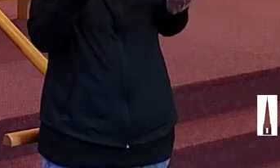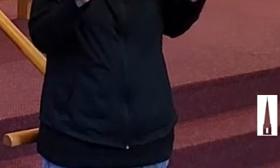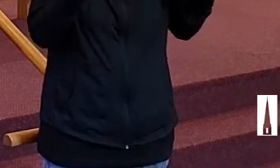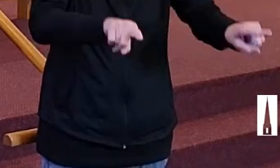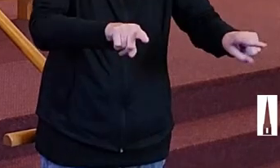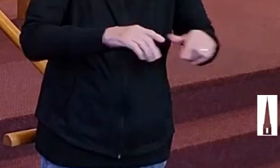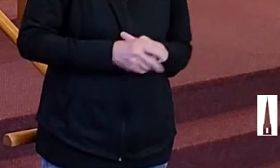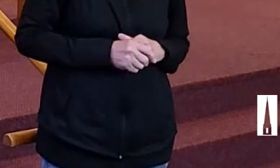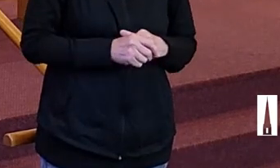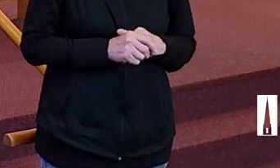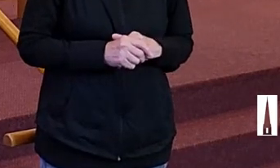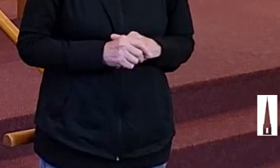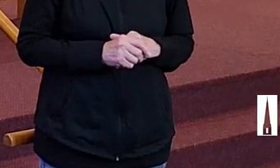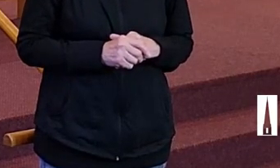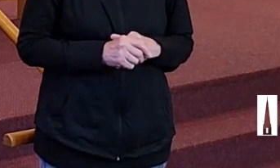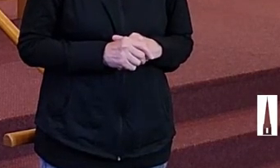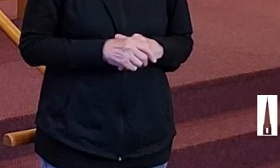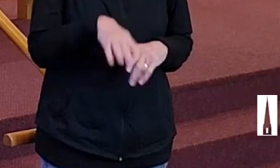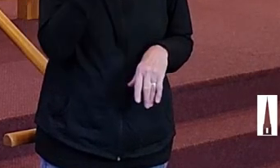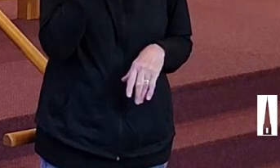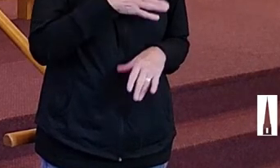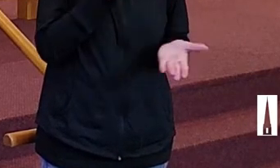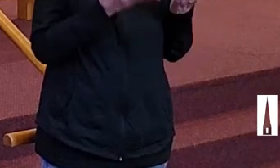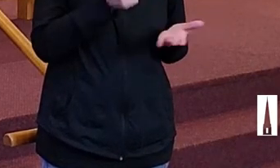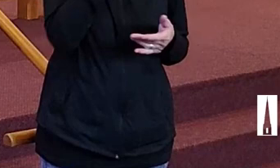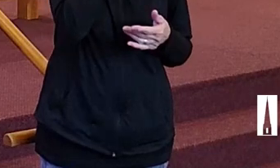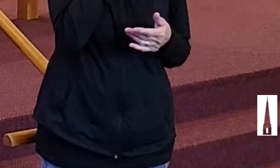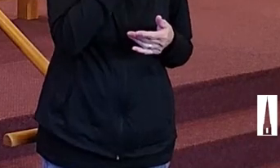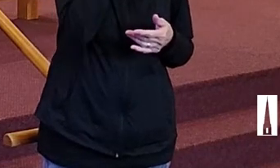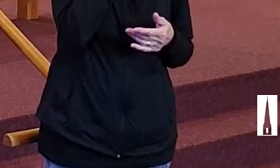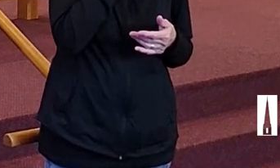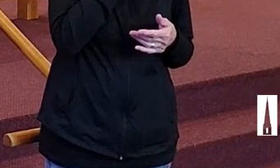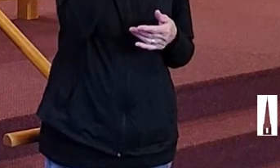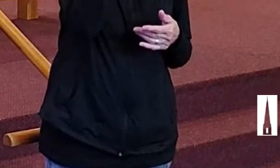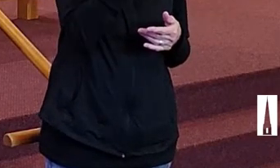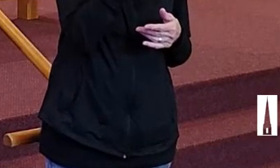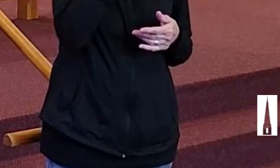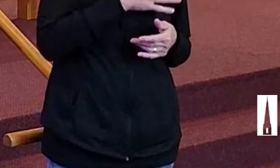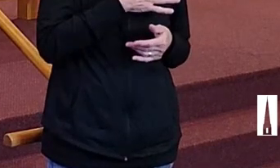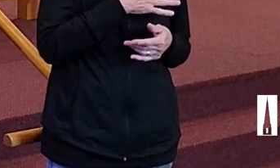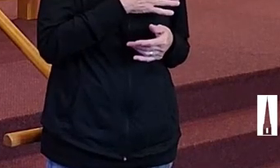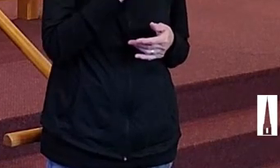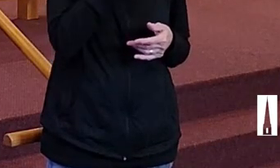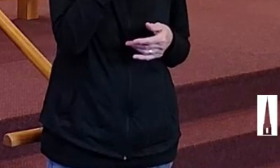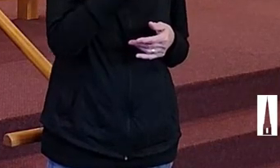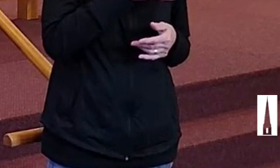Perhaps she put up with it because she's a woman, and women bleed all the time.